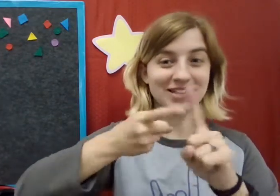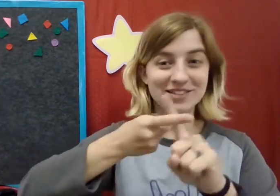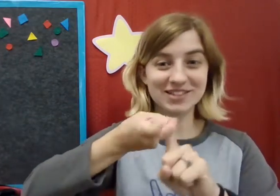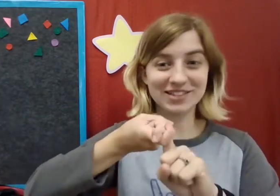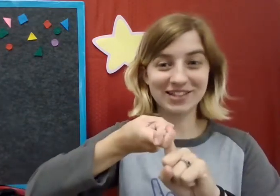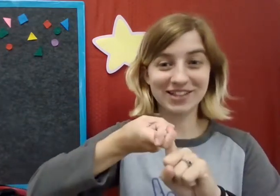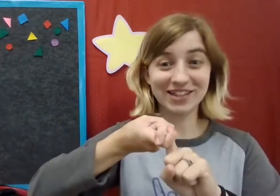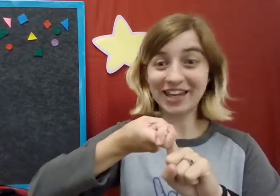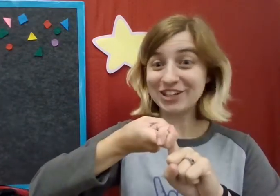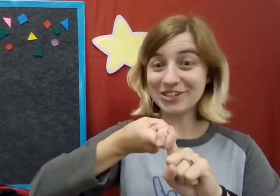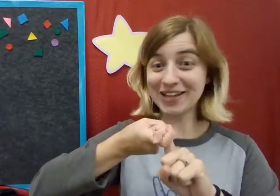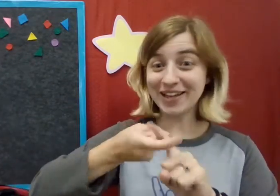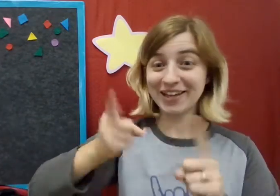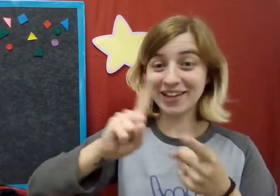friends. Can you do it?